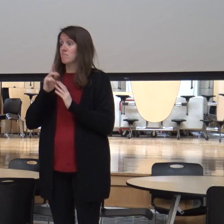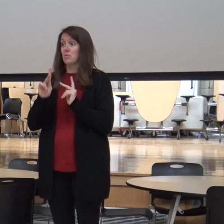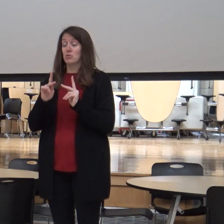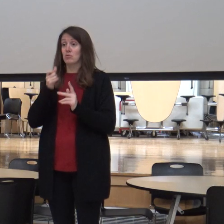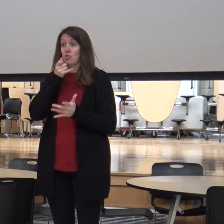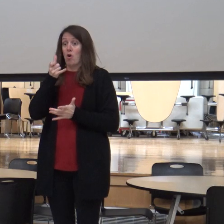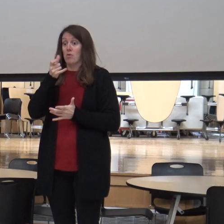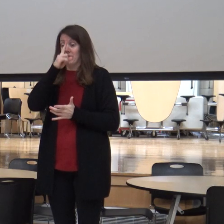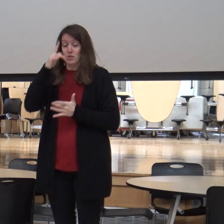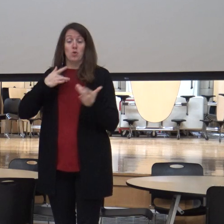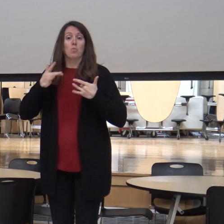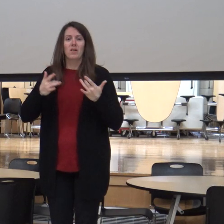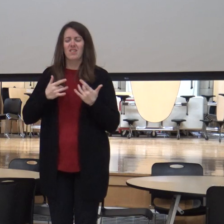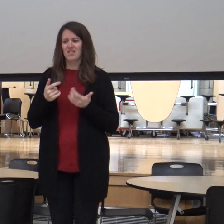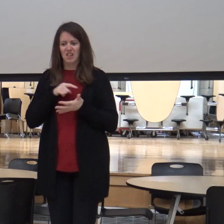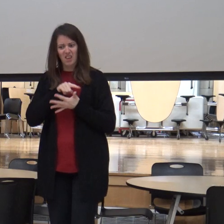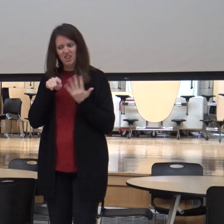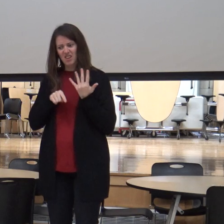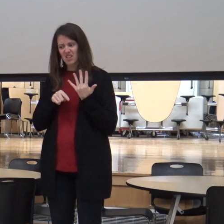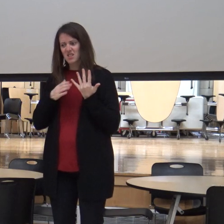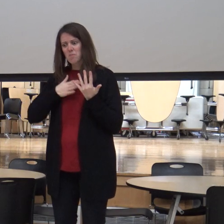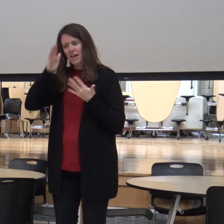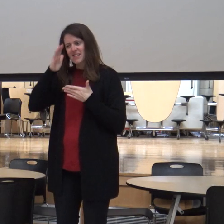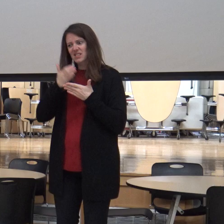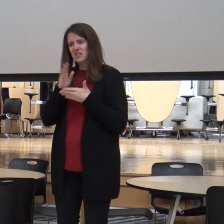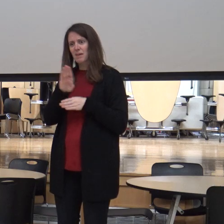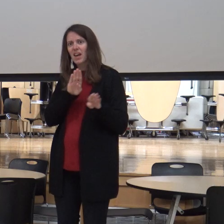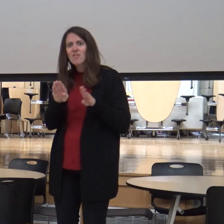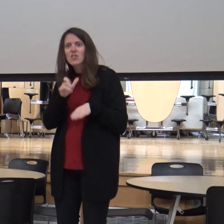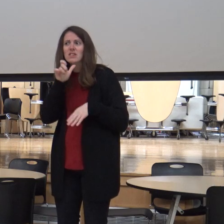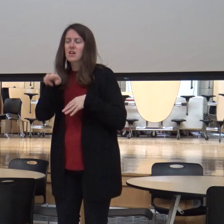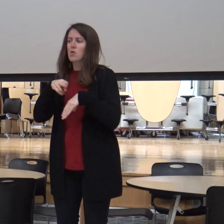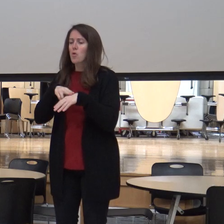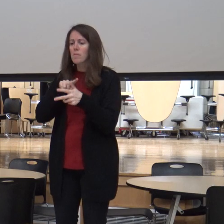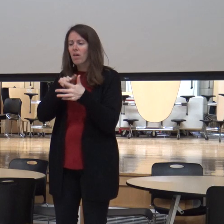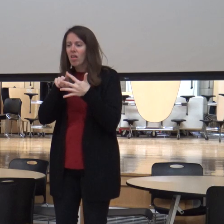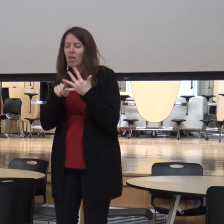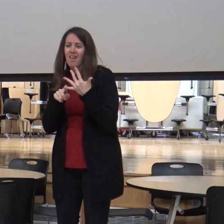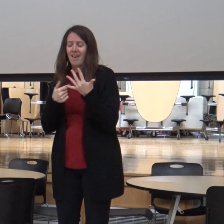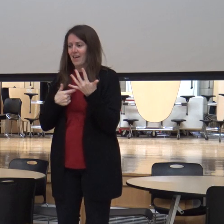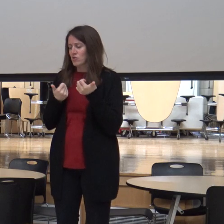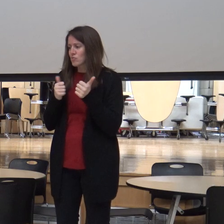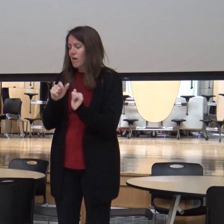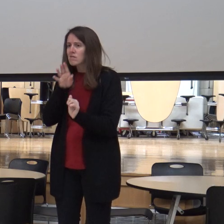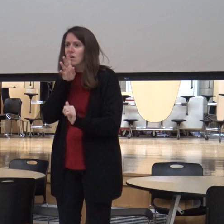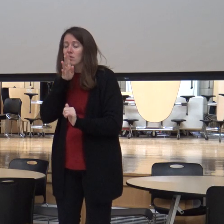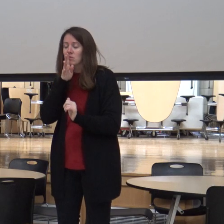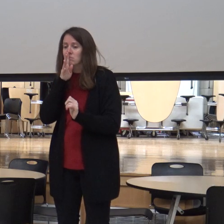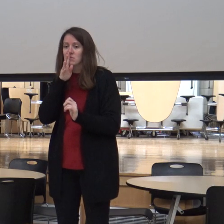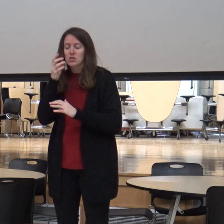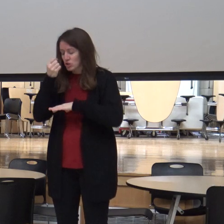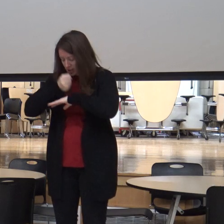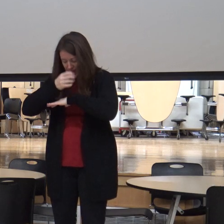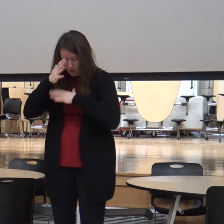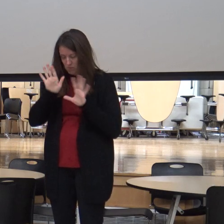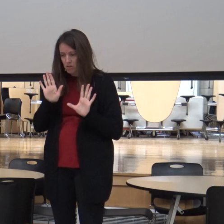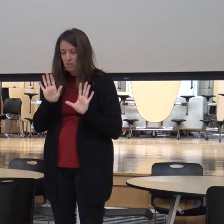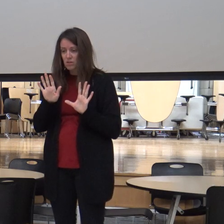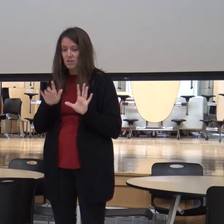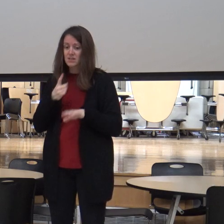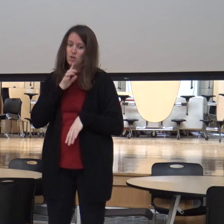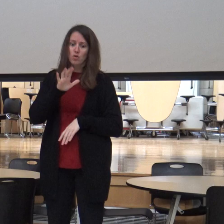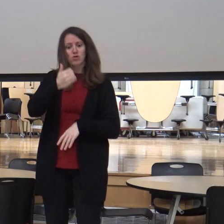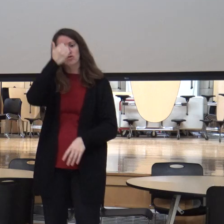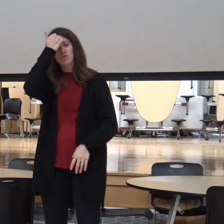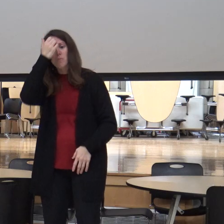worried. Here's how my son's been behaving, it's unusual. When I try to talk to him, he just shuts down. He said, you're stupid mom,